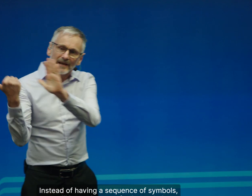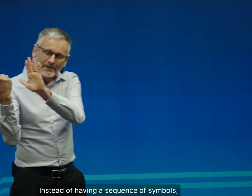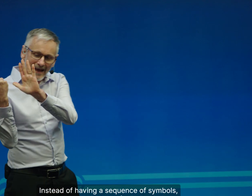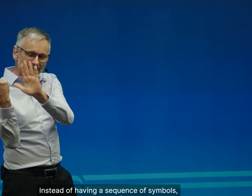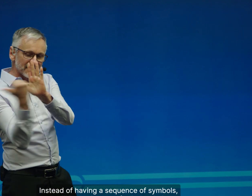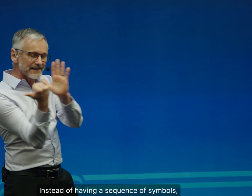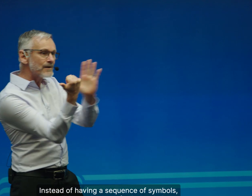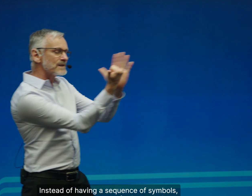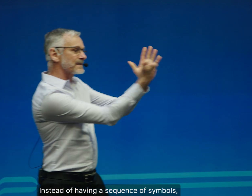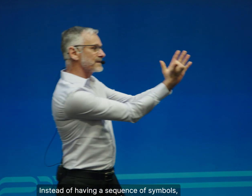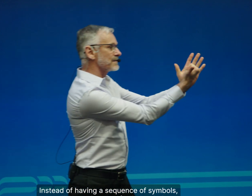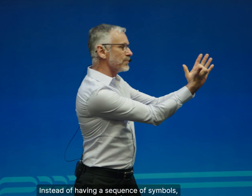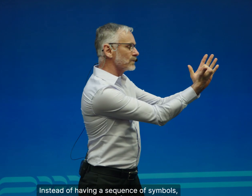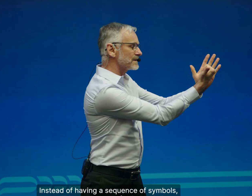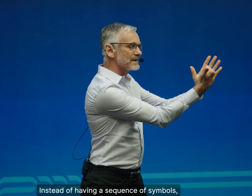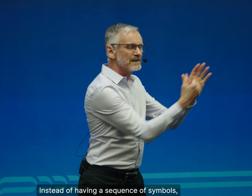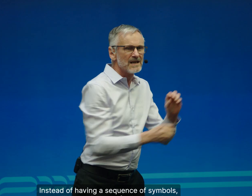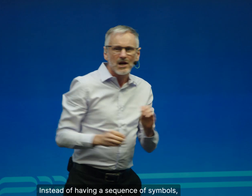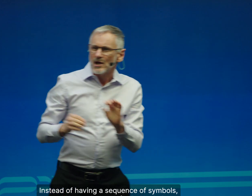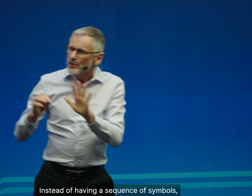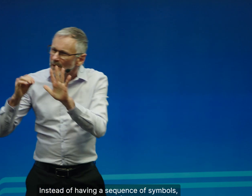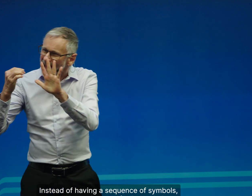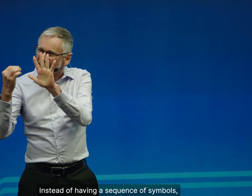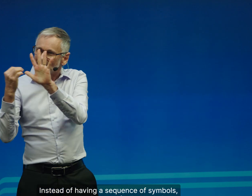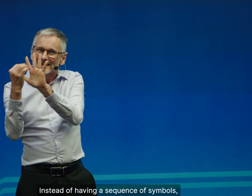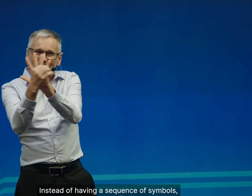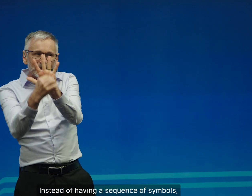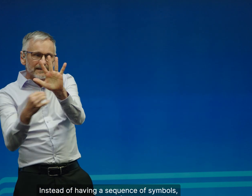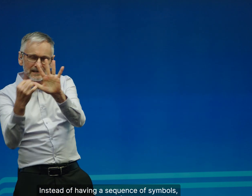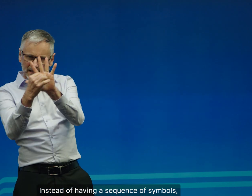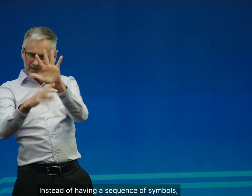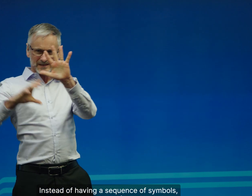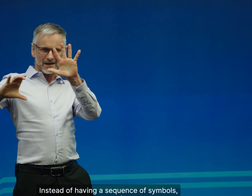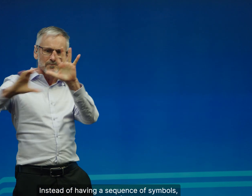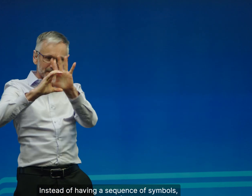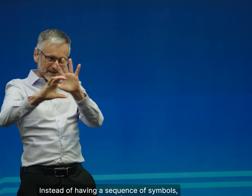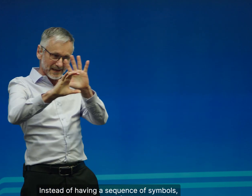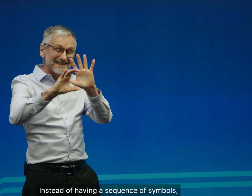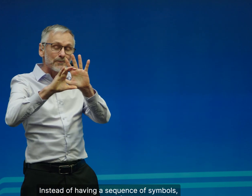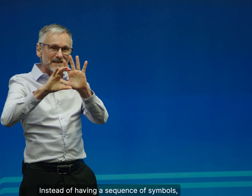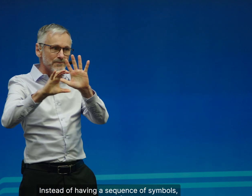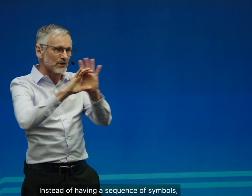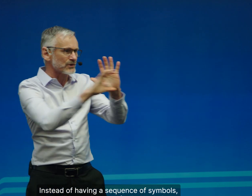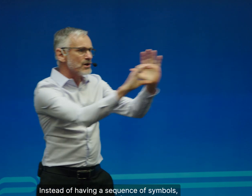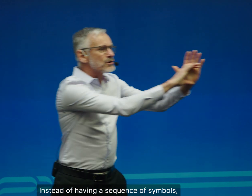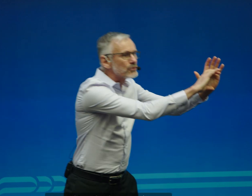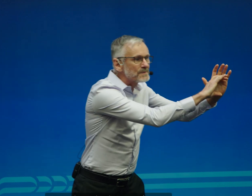Instead of having a sequence of symbols, you'll have clusters of sub-symbols grouped